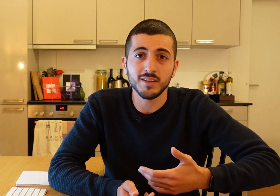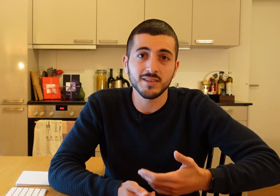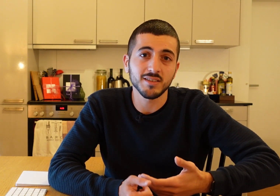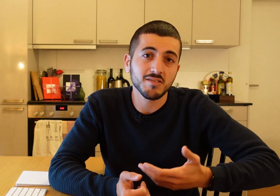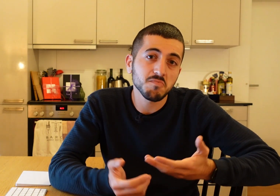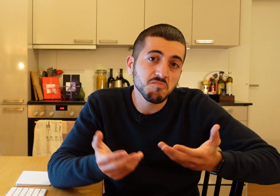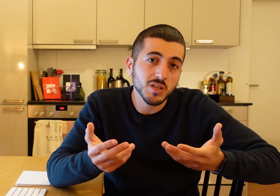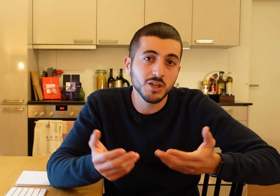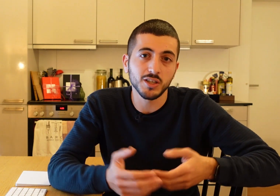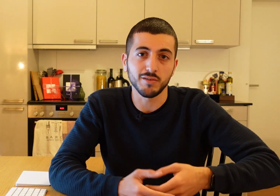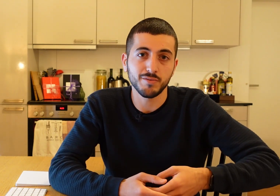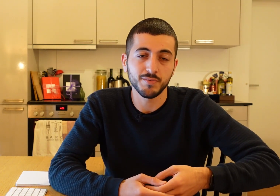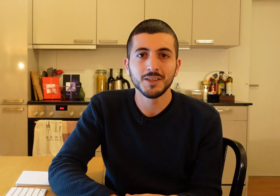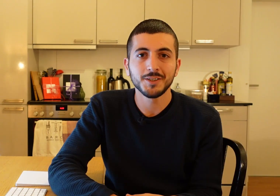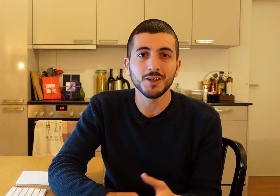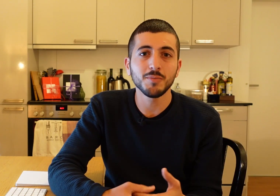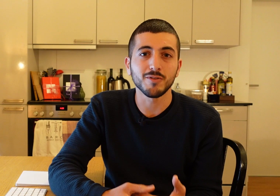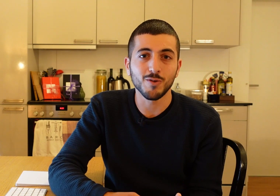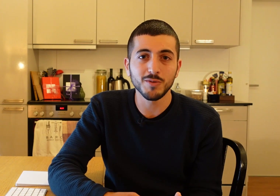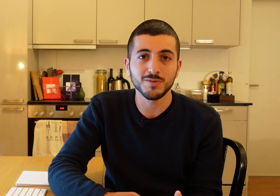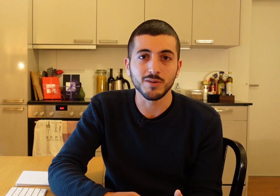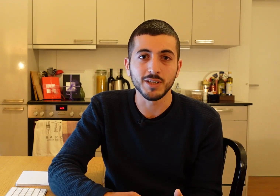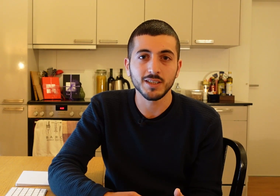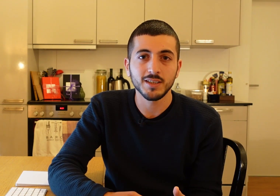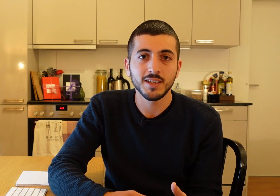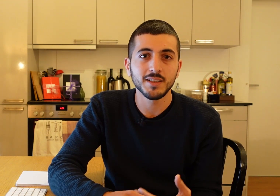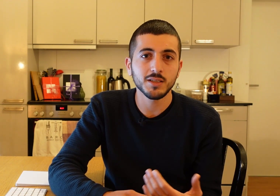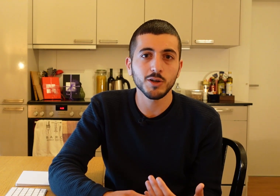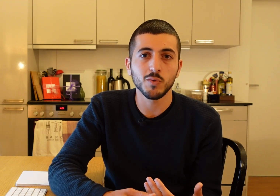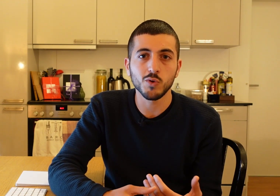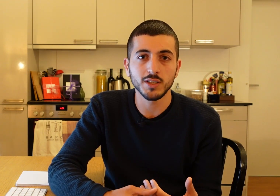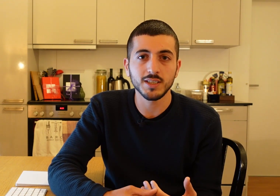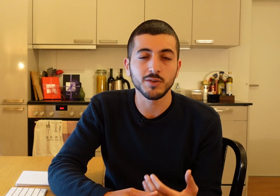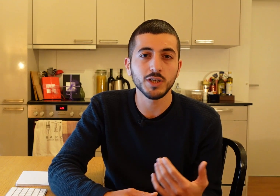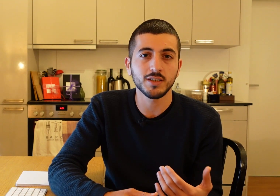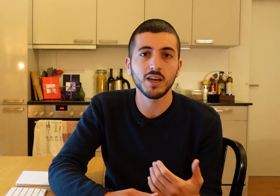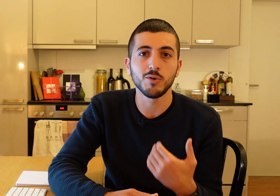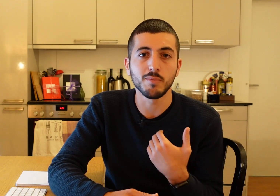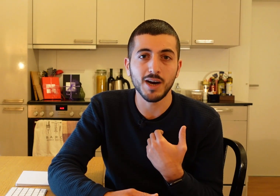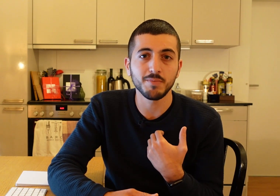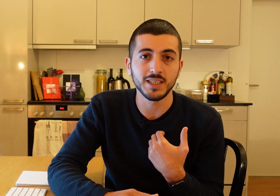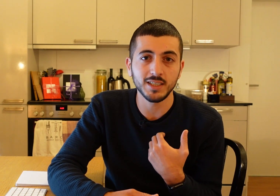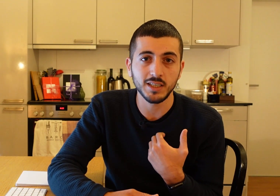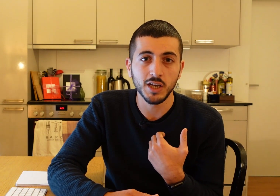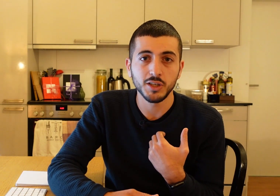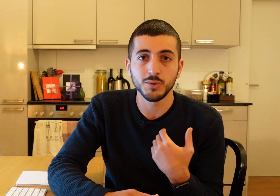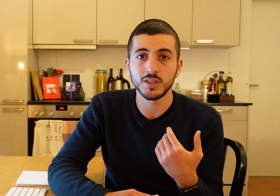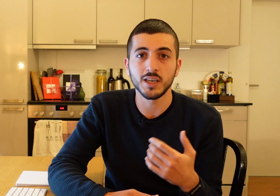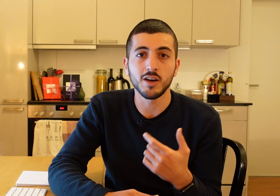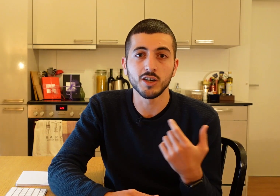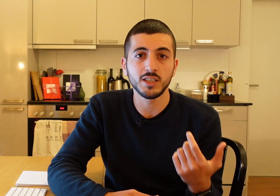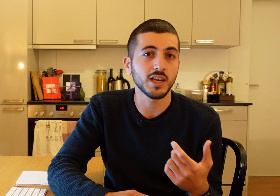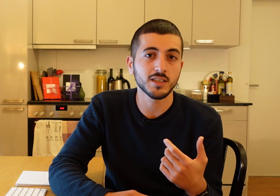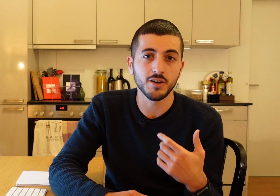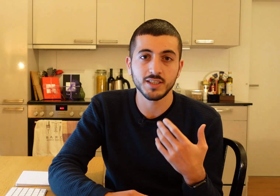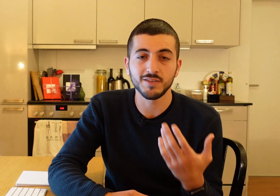I think this is good enough. Talking performance for a minute, this model runs in real time on my PC using